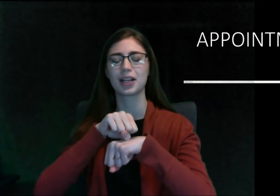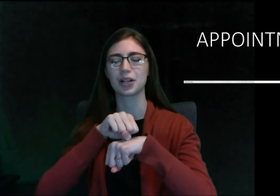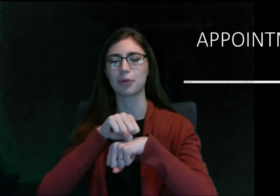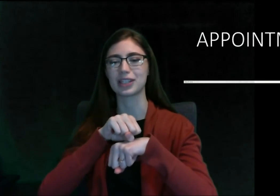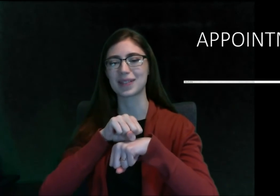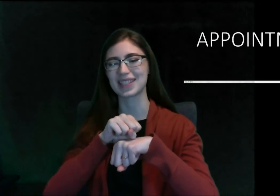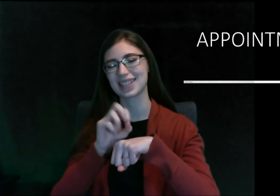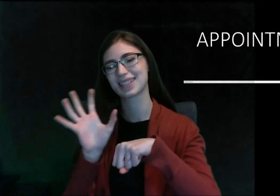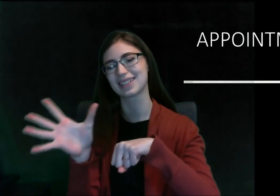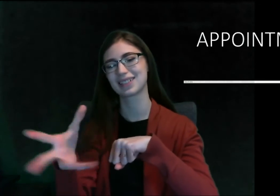Appointment.